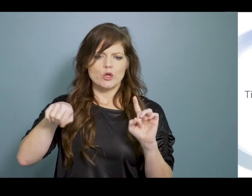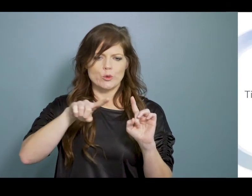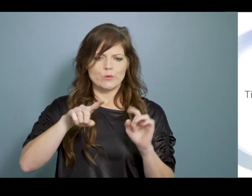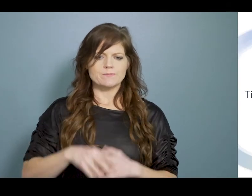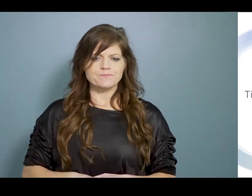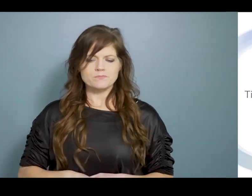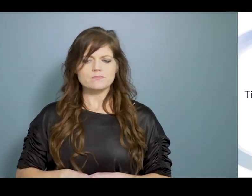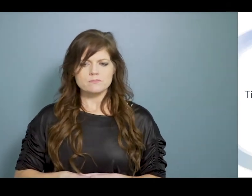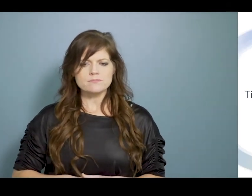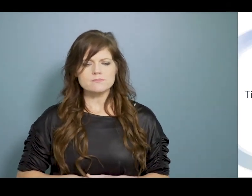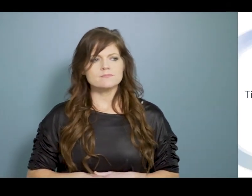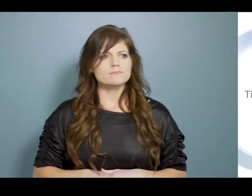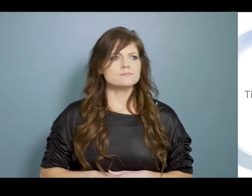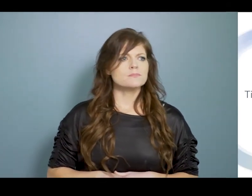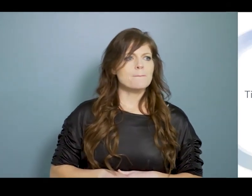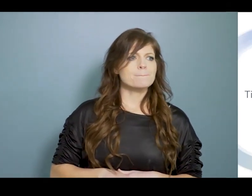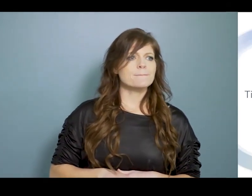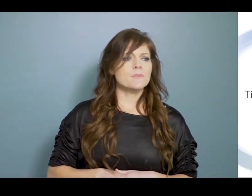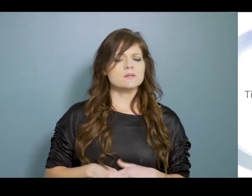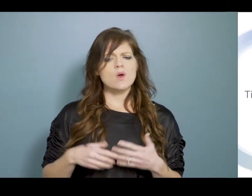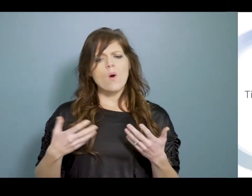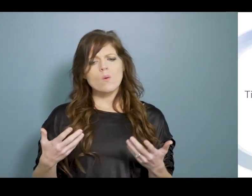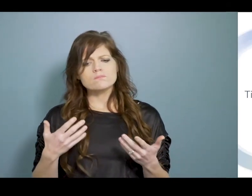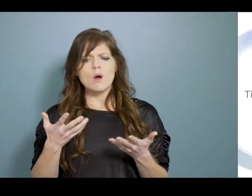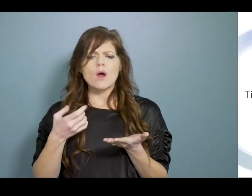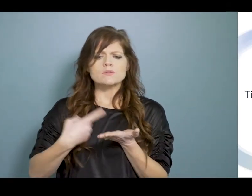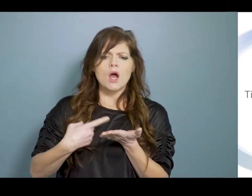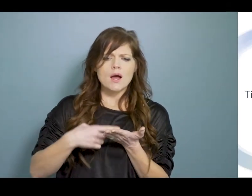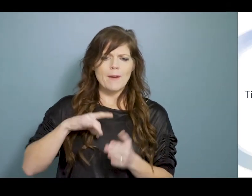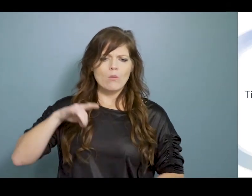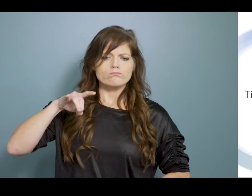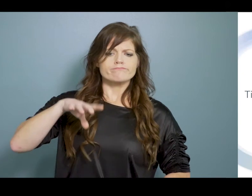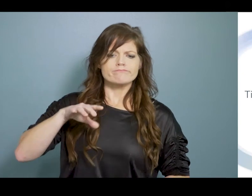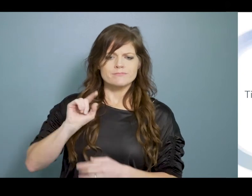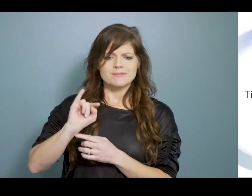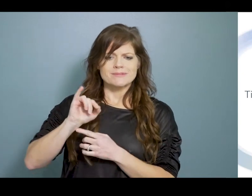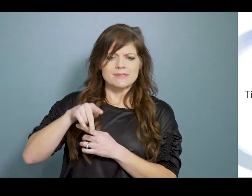So I wanted to just talk about some tips and strategies